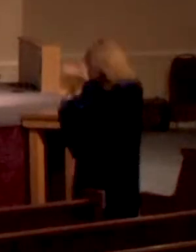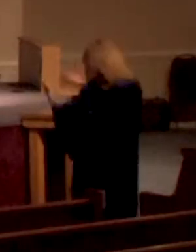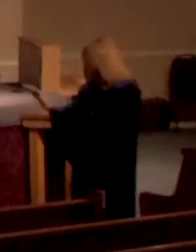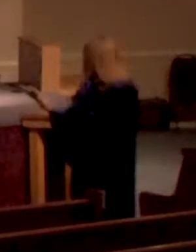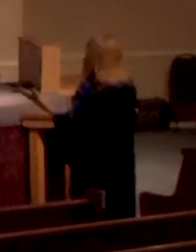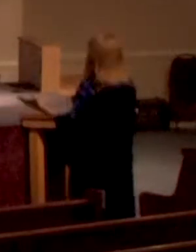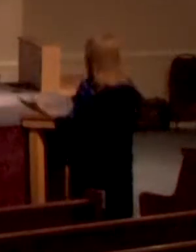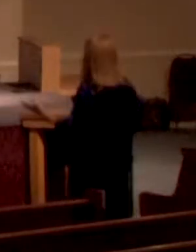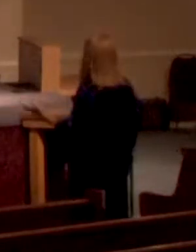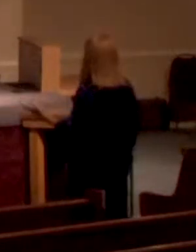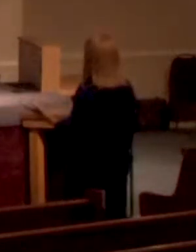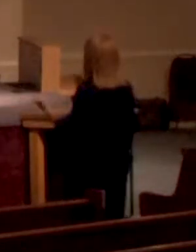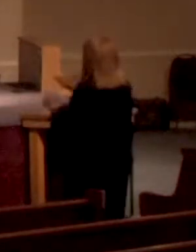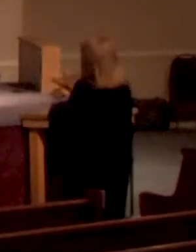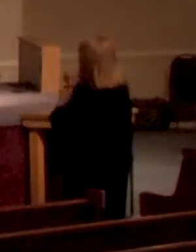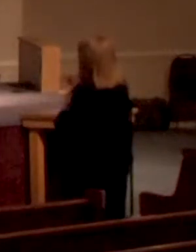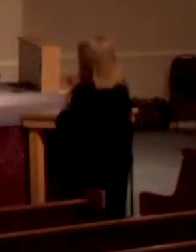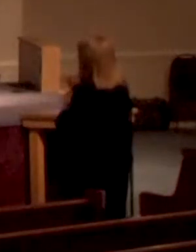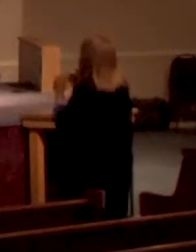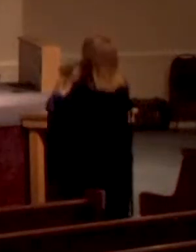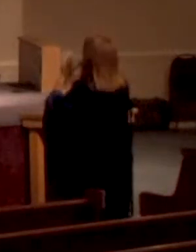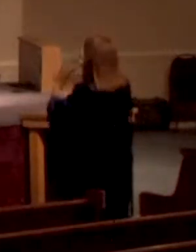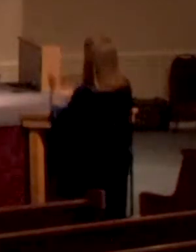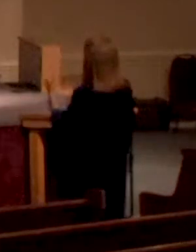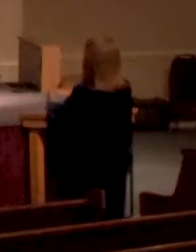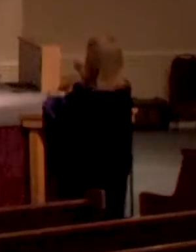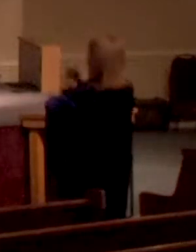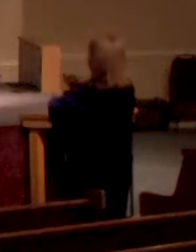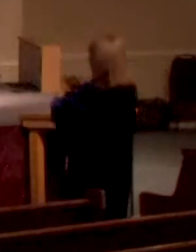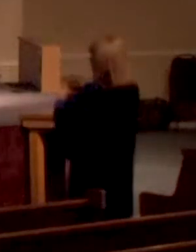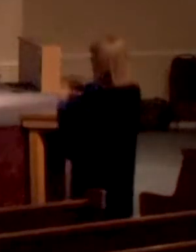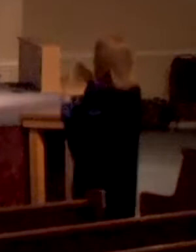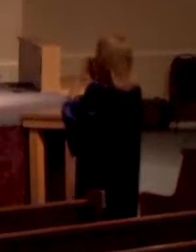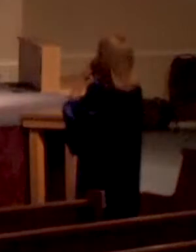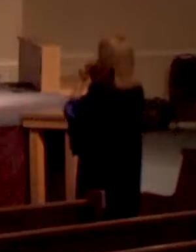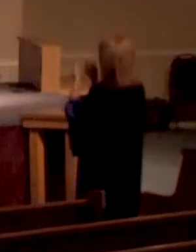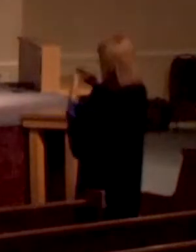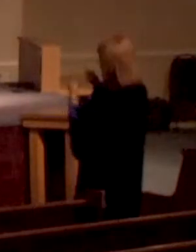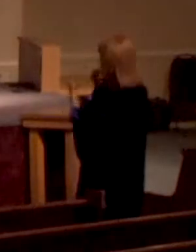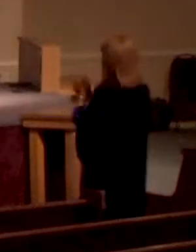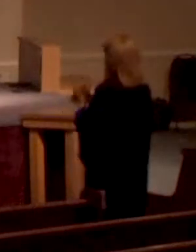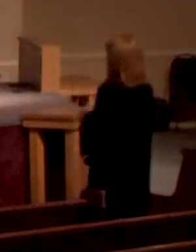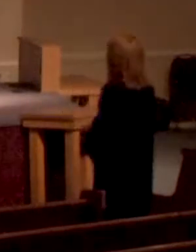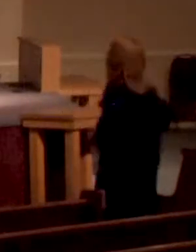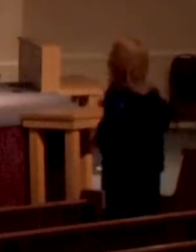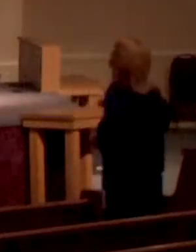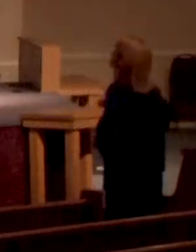So we desire to bless you this day. We pray in your precious name. Amen.